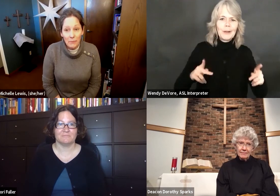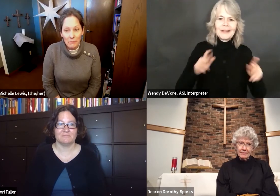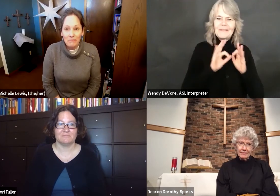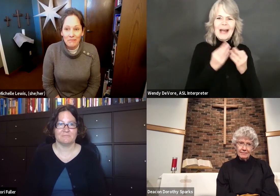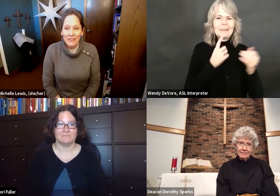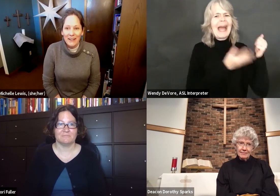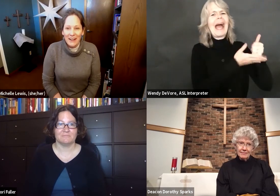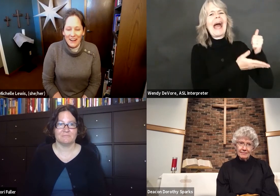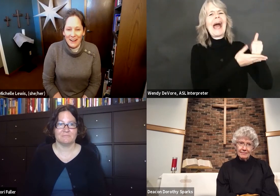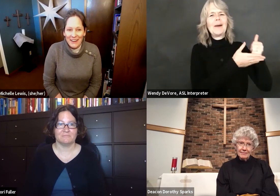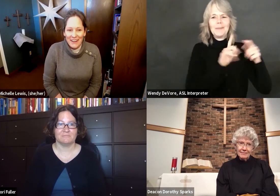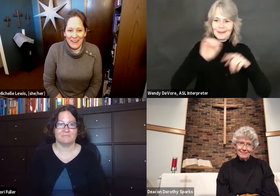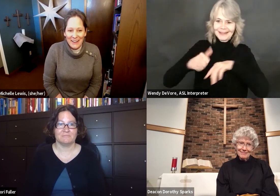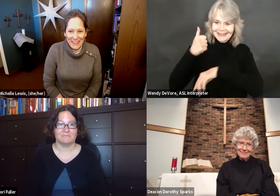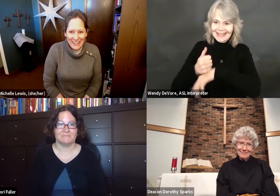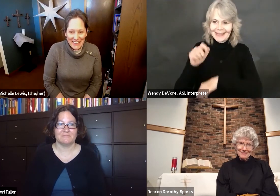set up.